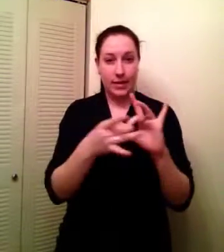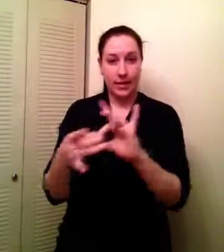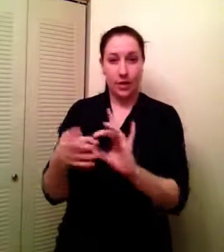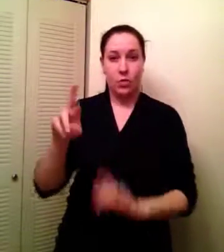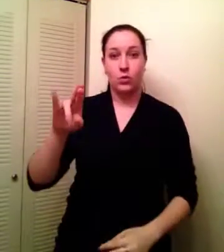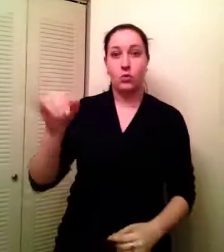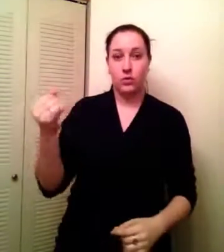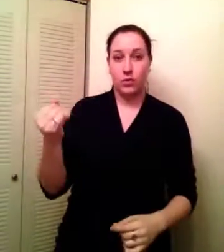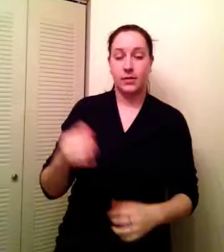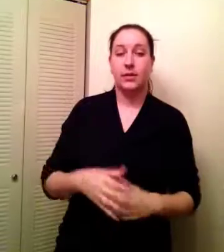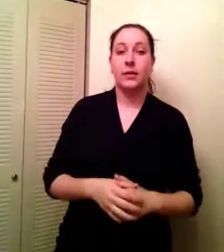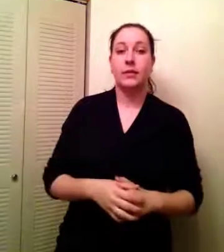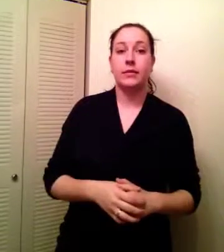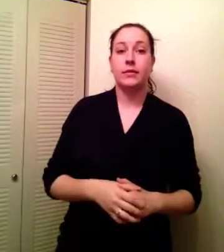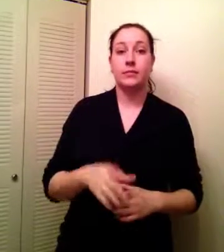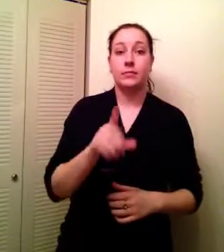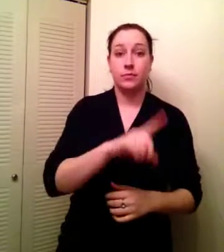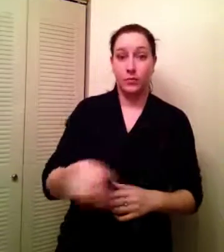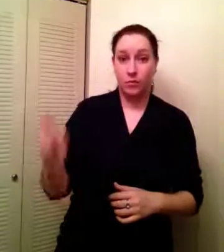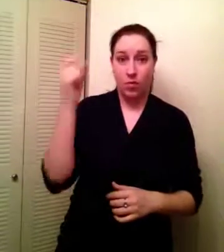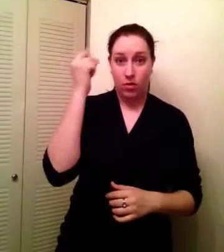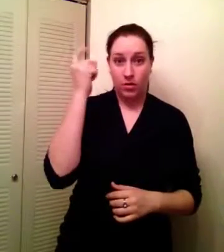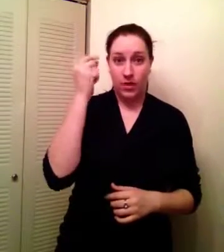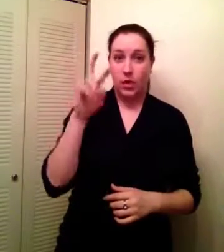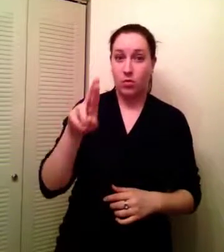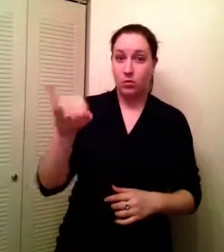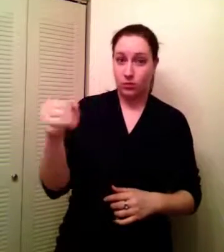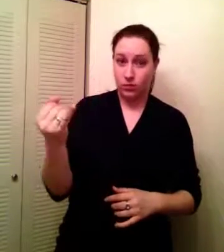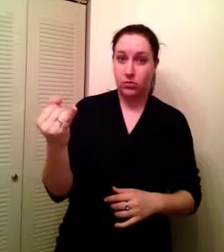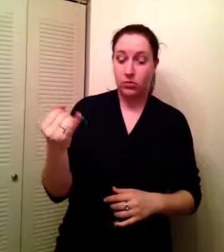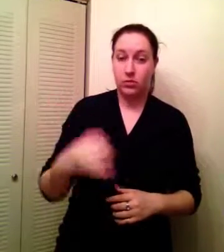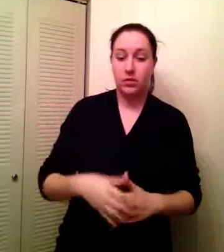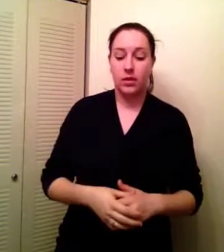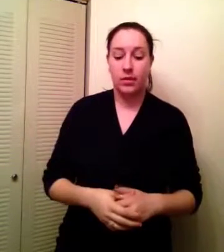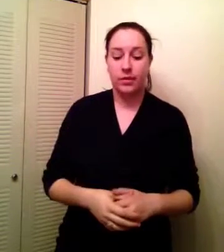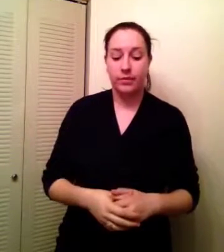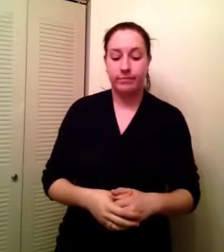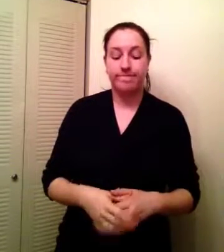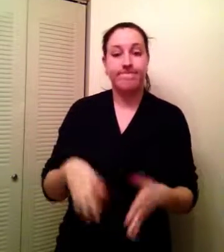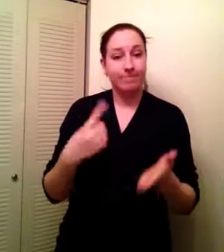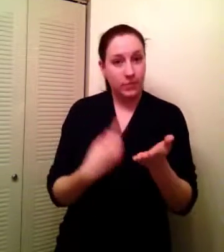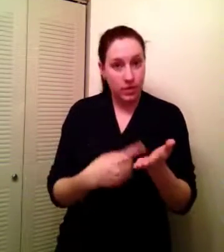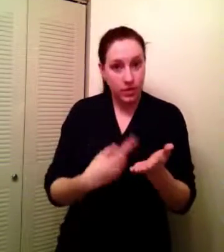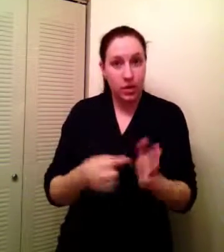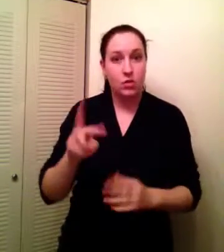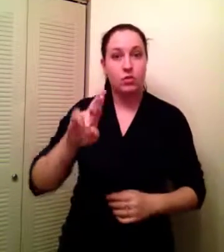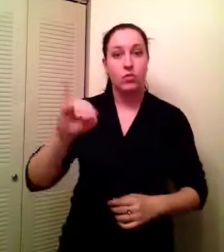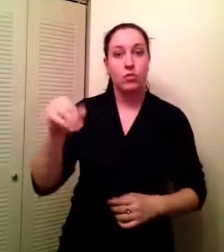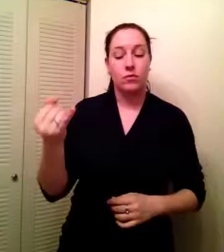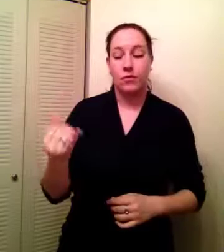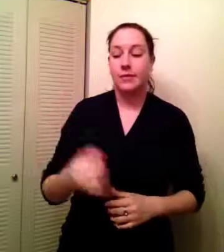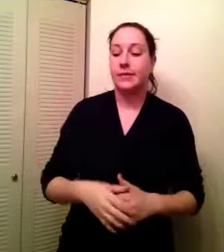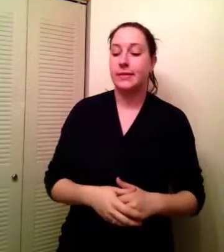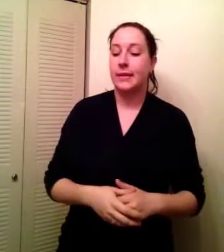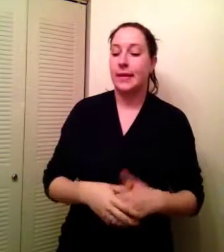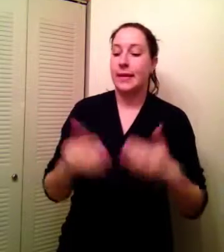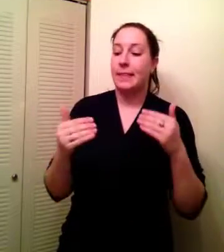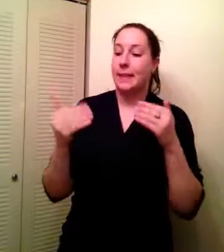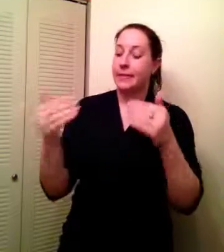on the page with me? Restorative justice. We're going to talk about restorative justice. Then we're going to talk about